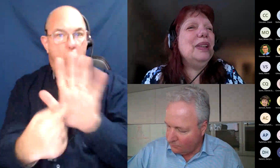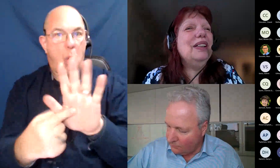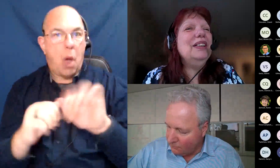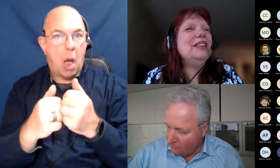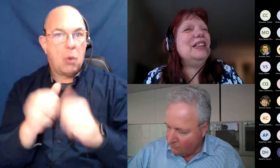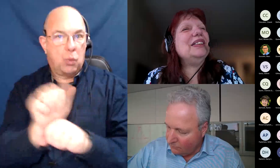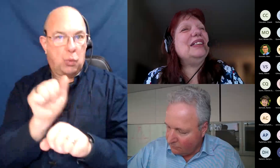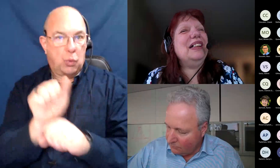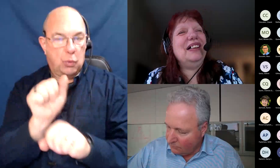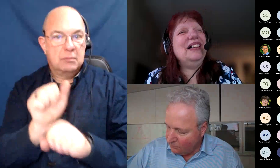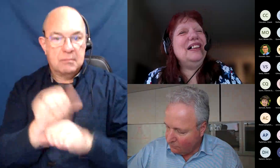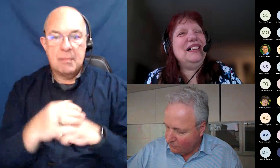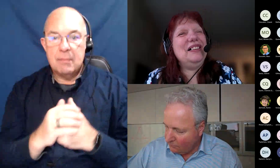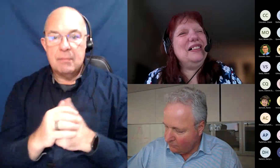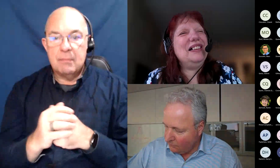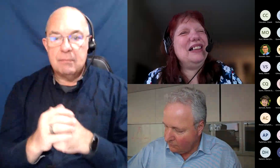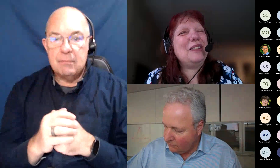let me just